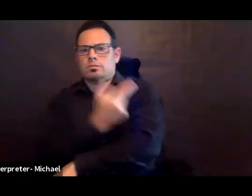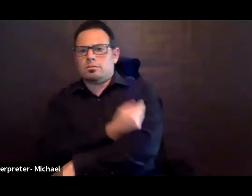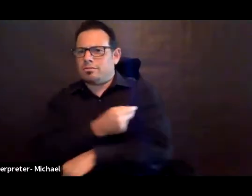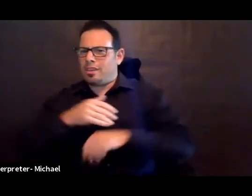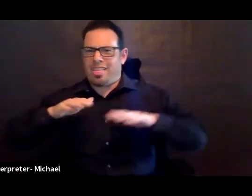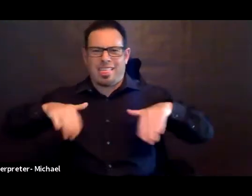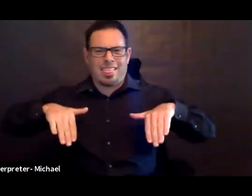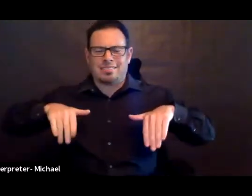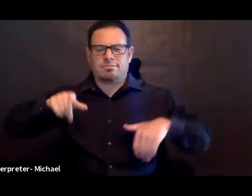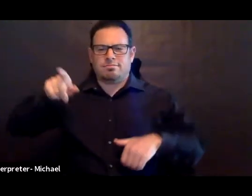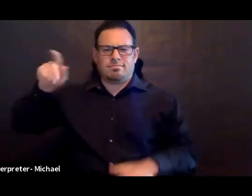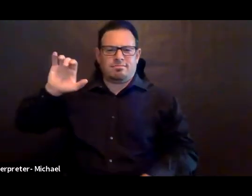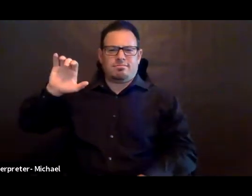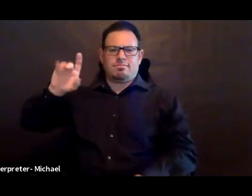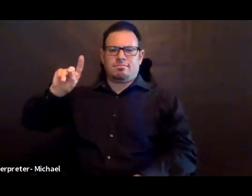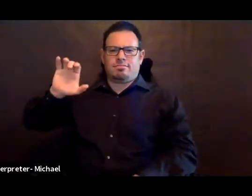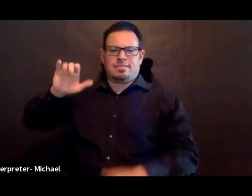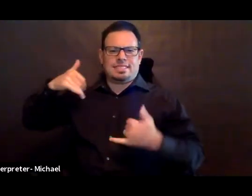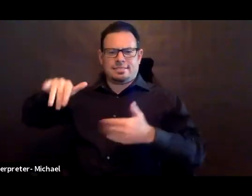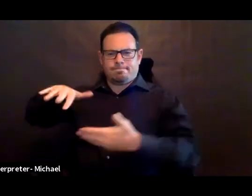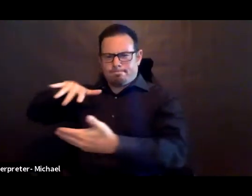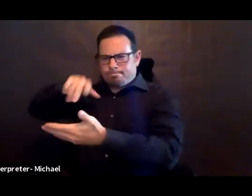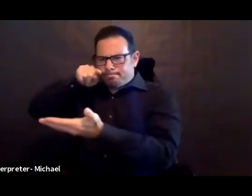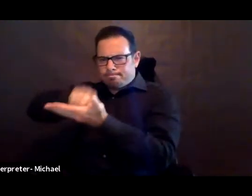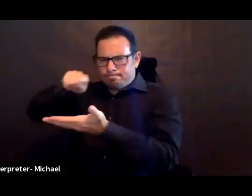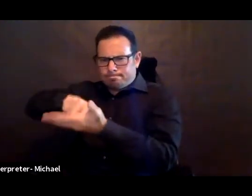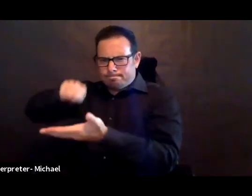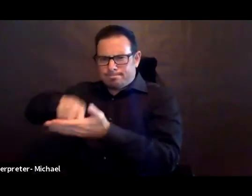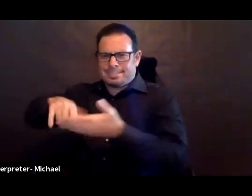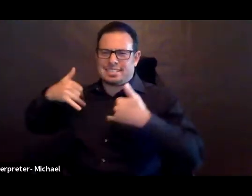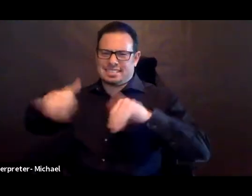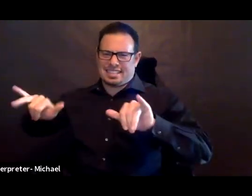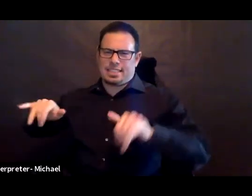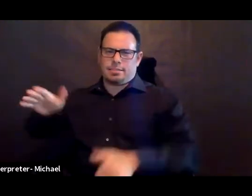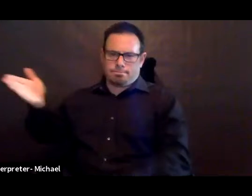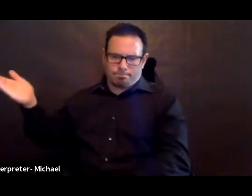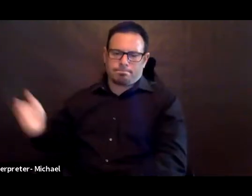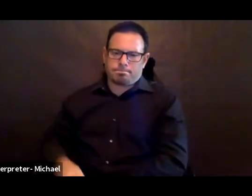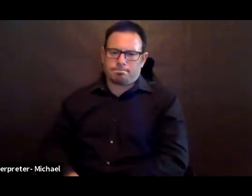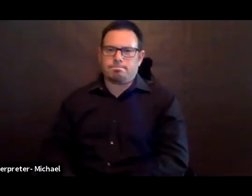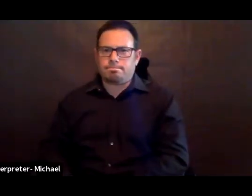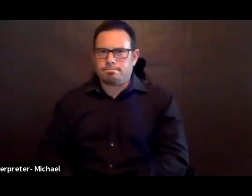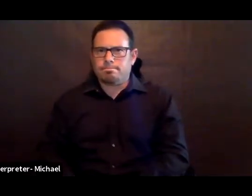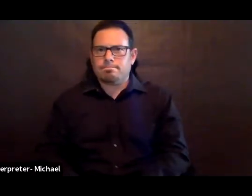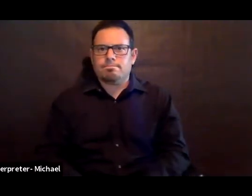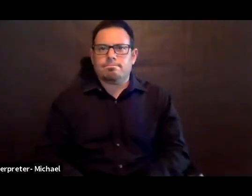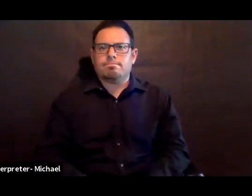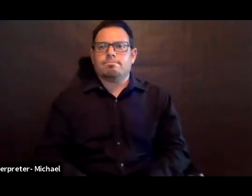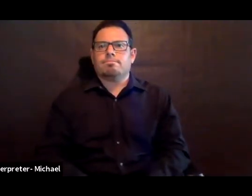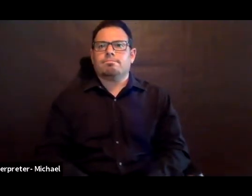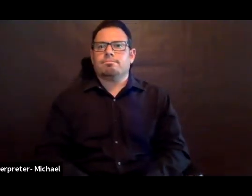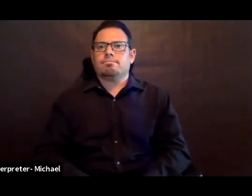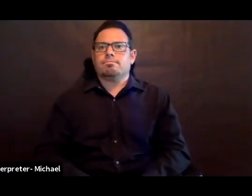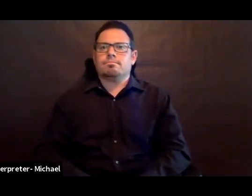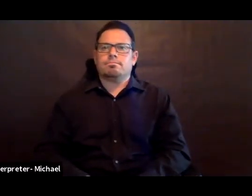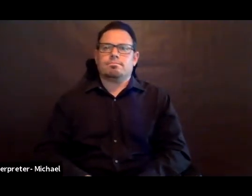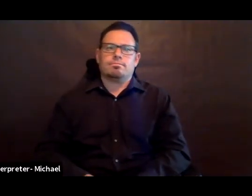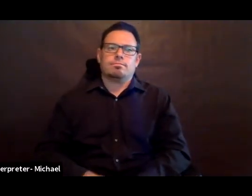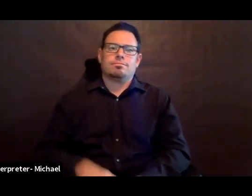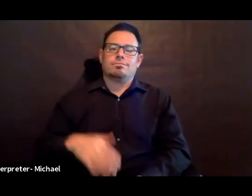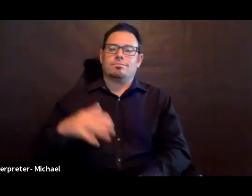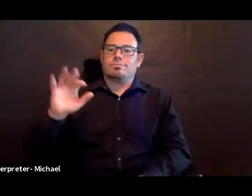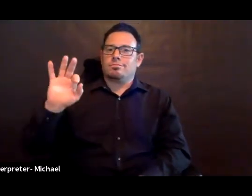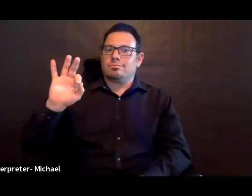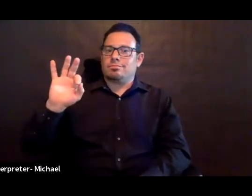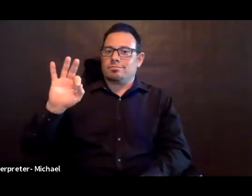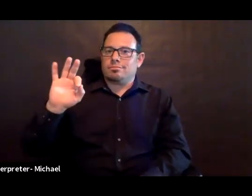decision, either an amendment to the FDA's emergency use authorization or